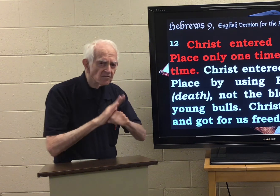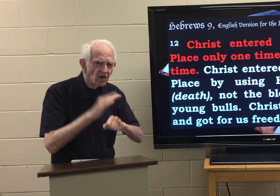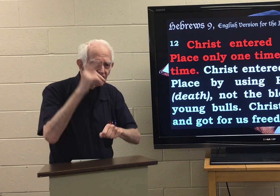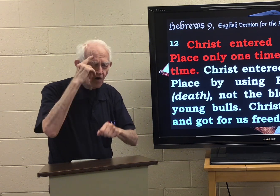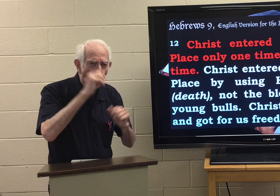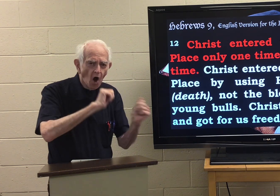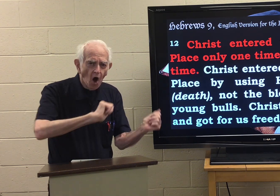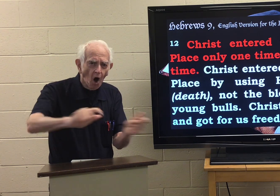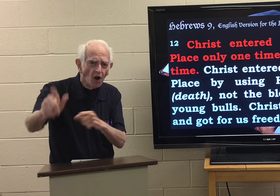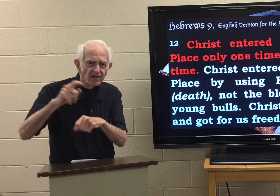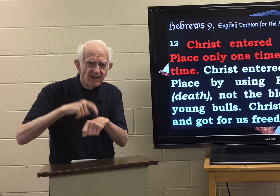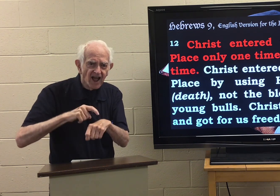Enough for all time.